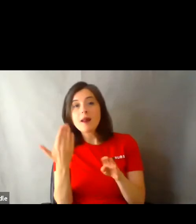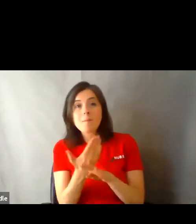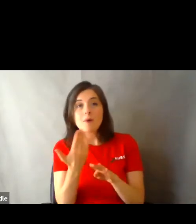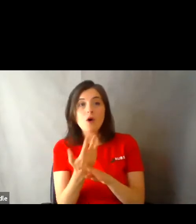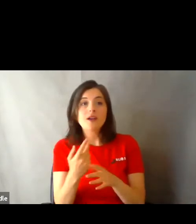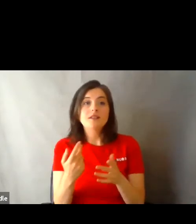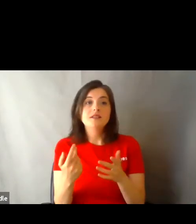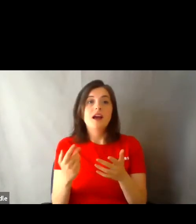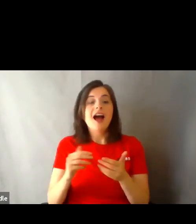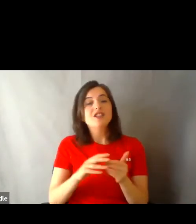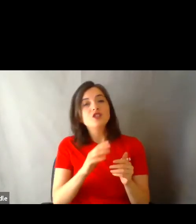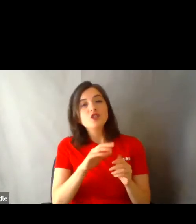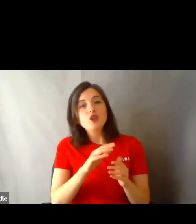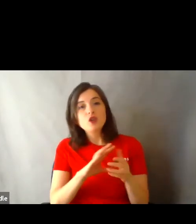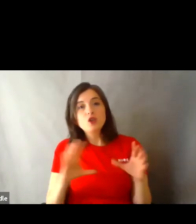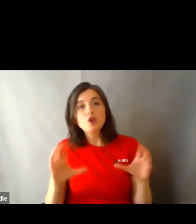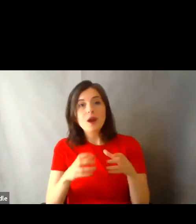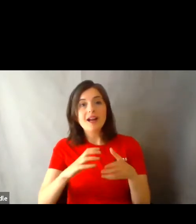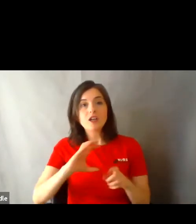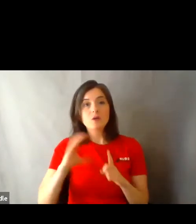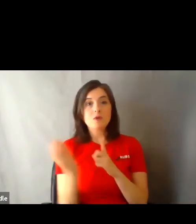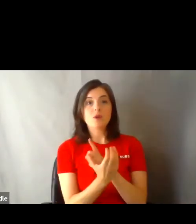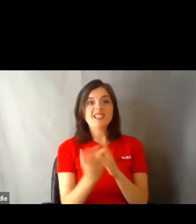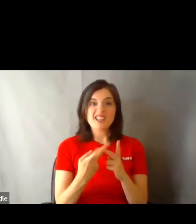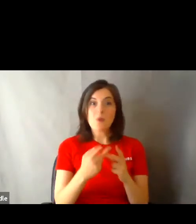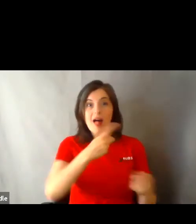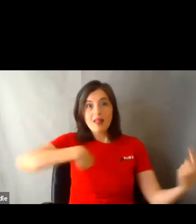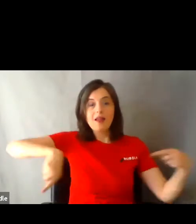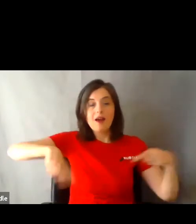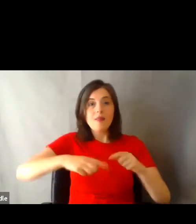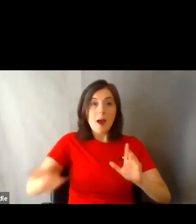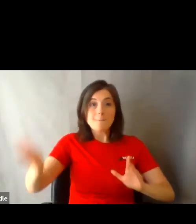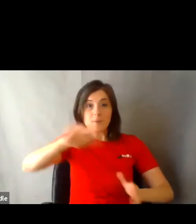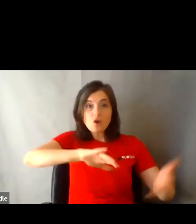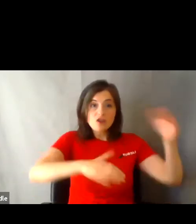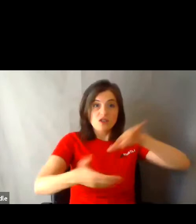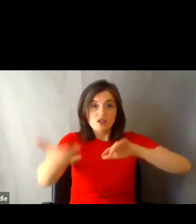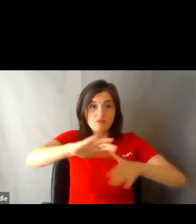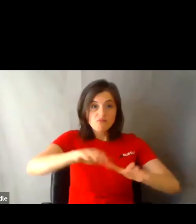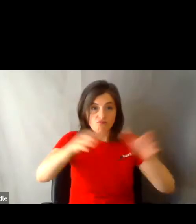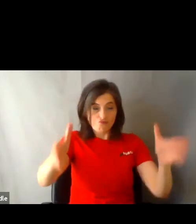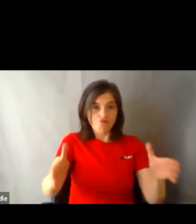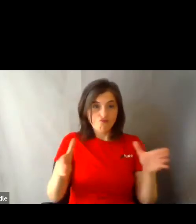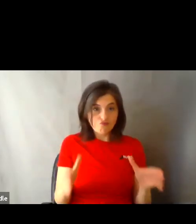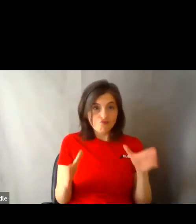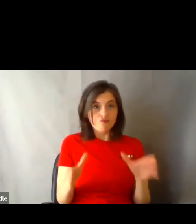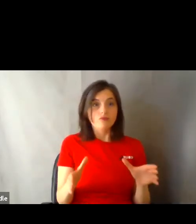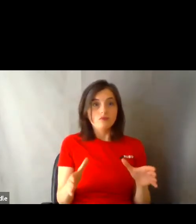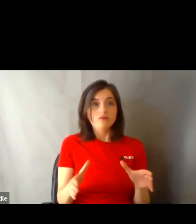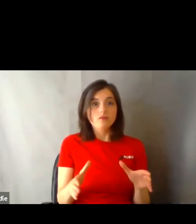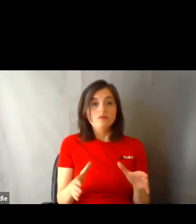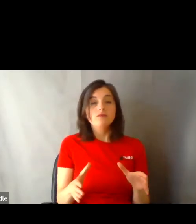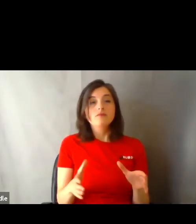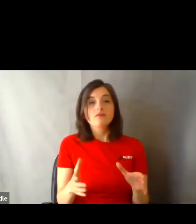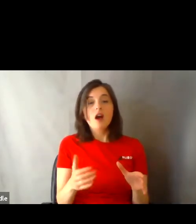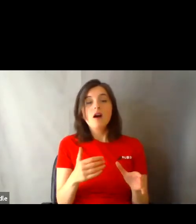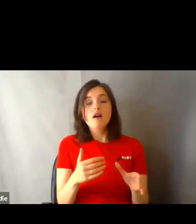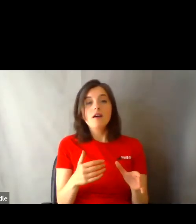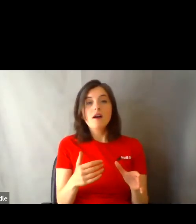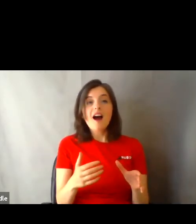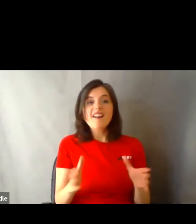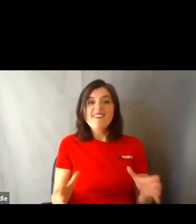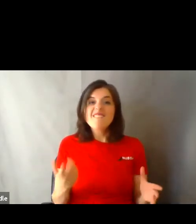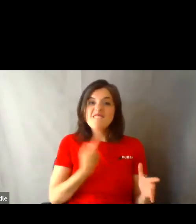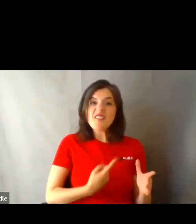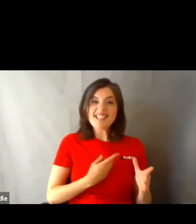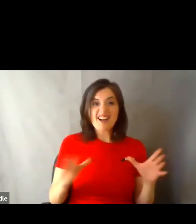Croydon Unite Community, as well as others, boxed up the newspapers, the Metros with the adverts in, and physically